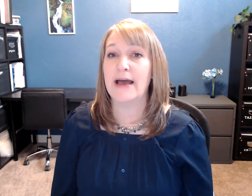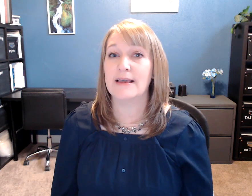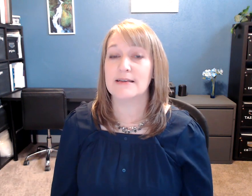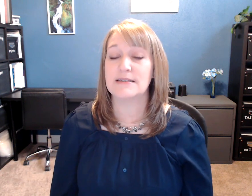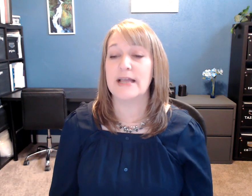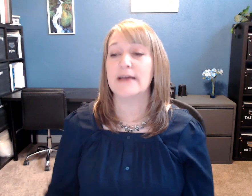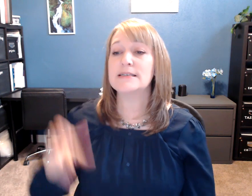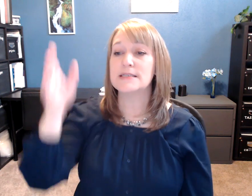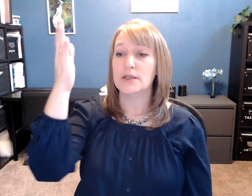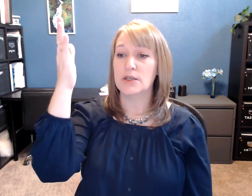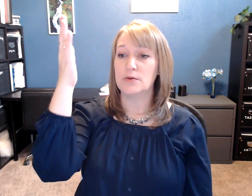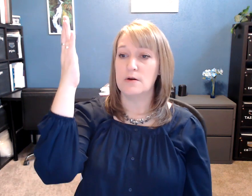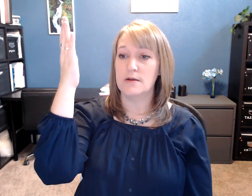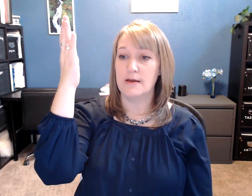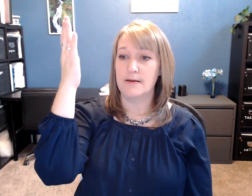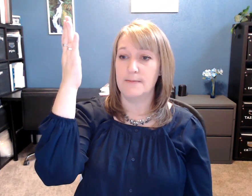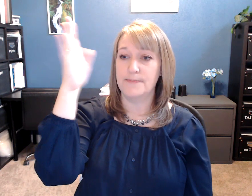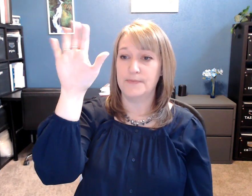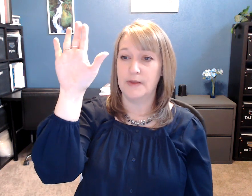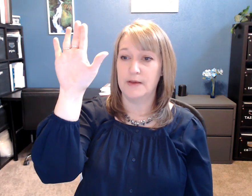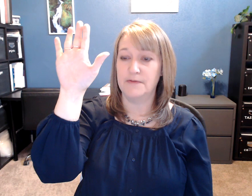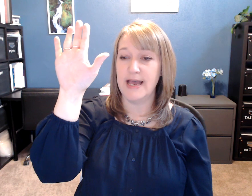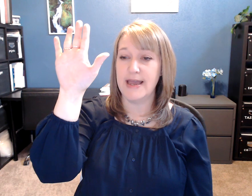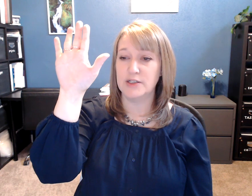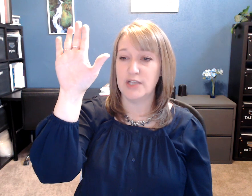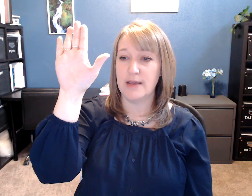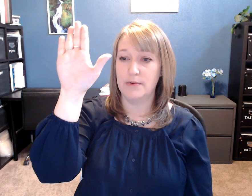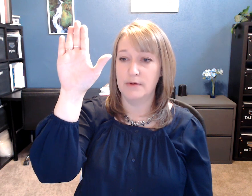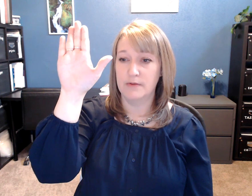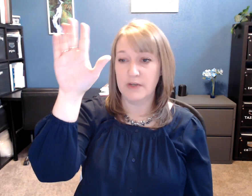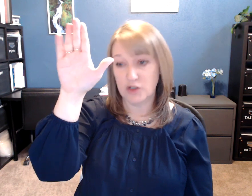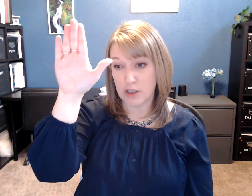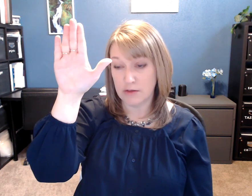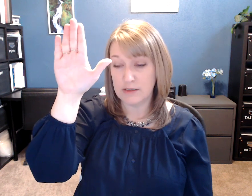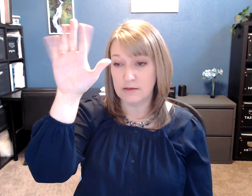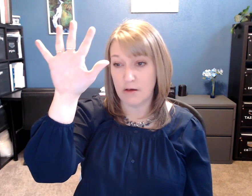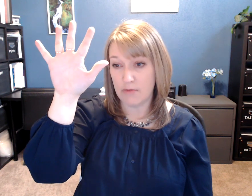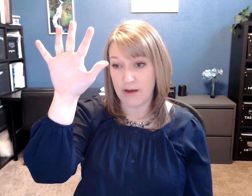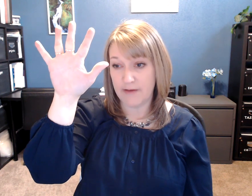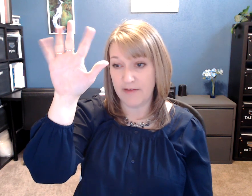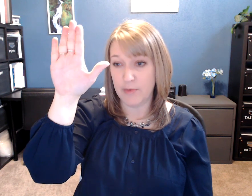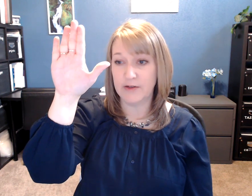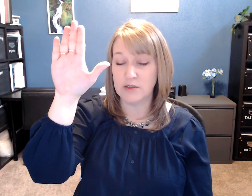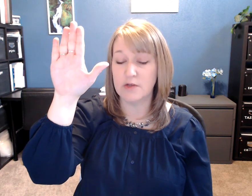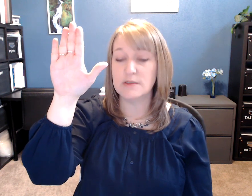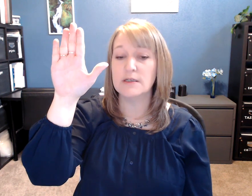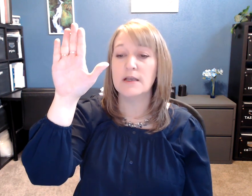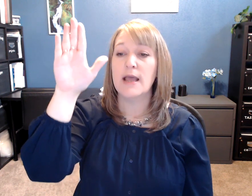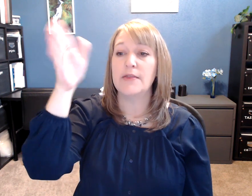flag is next. You want a flat hand shape, fingers closed, not a five, but fingers closed. And then you're